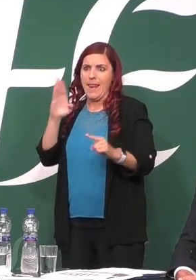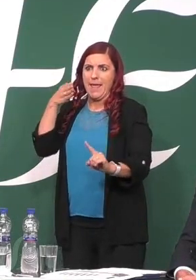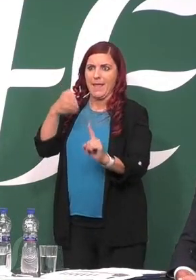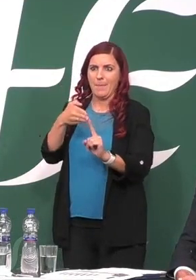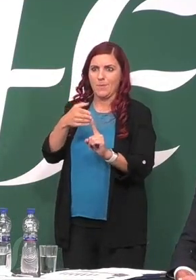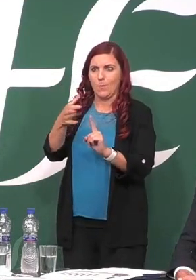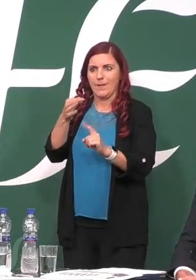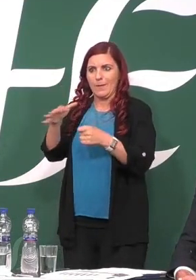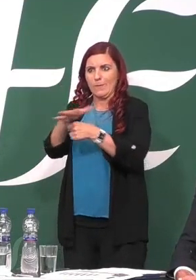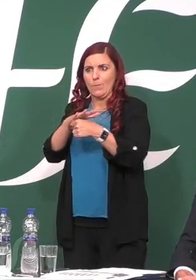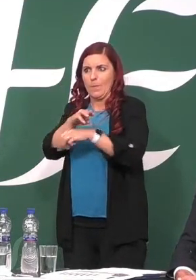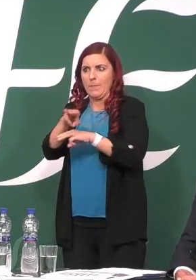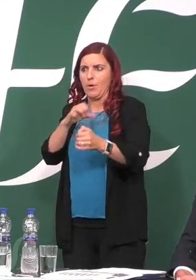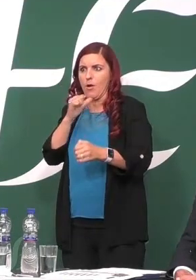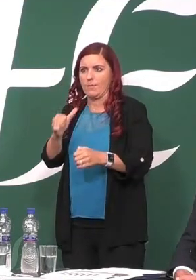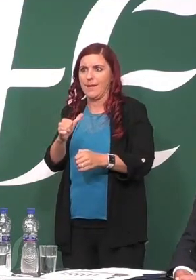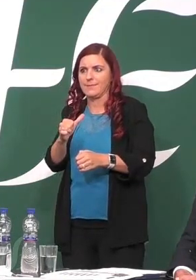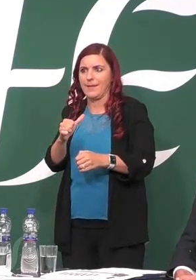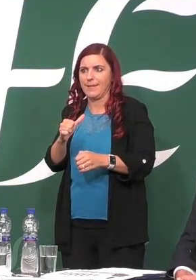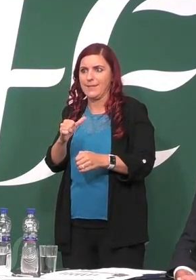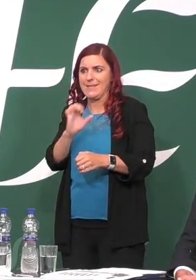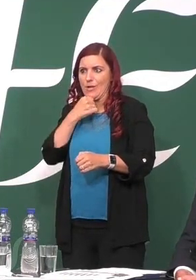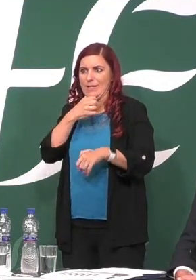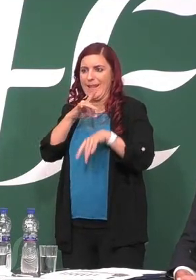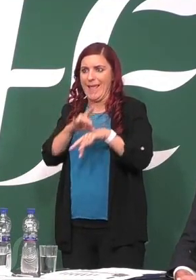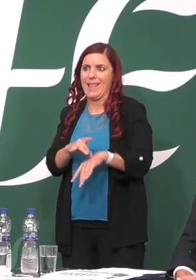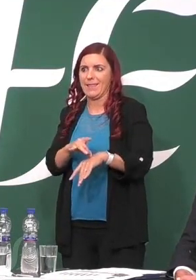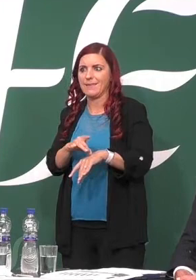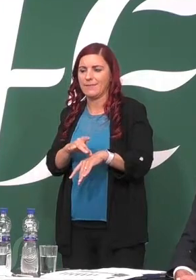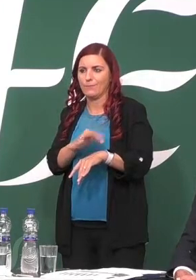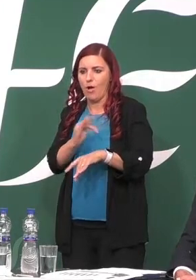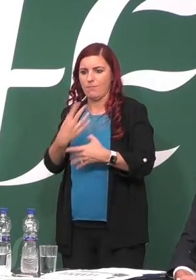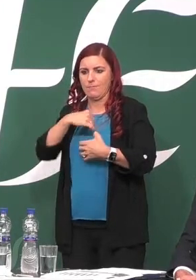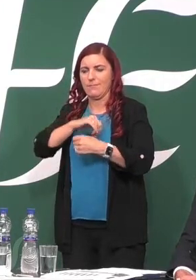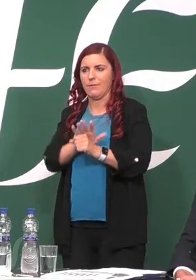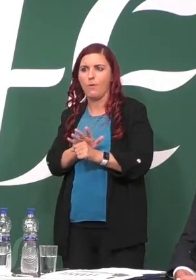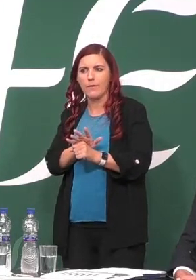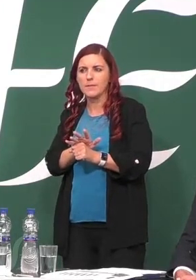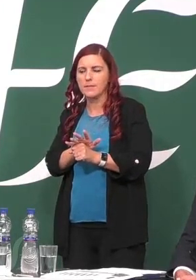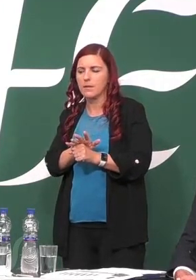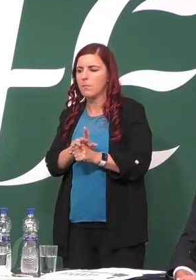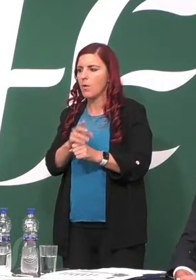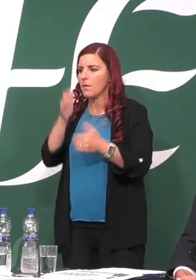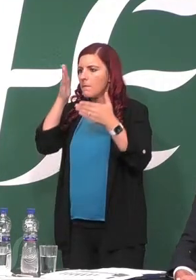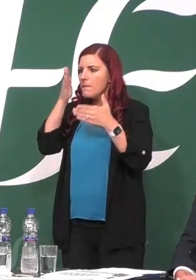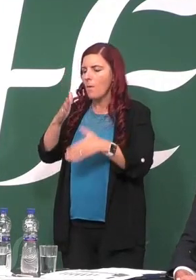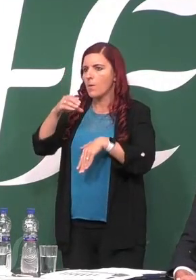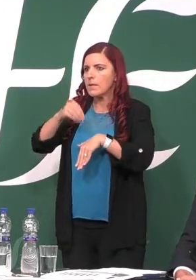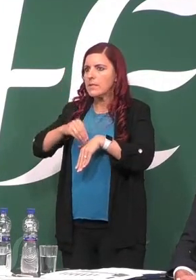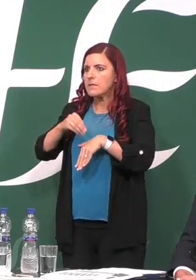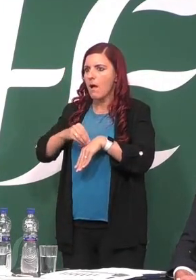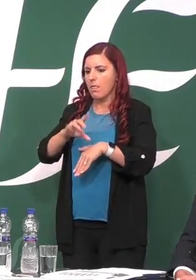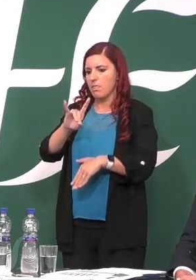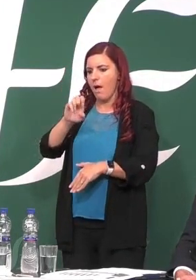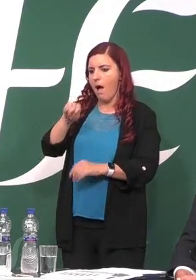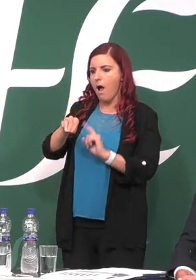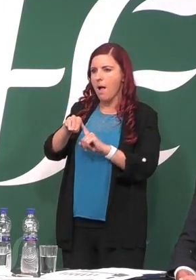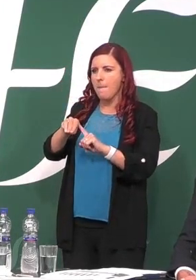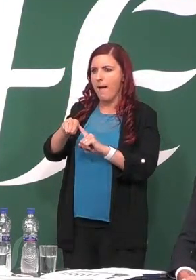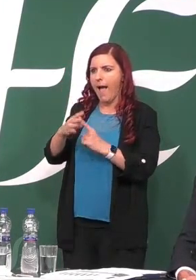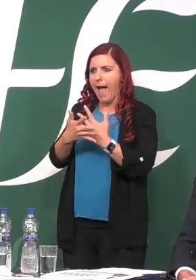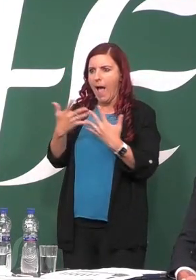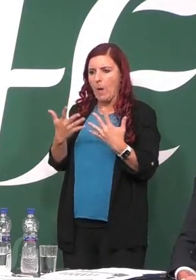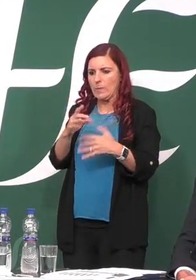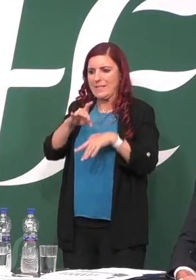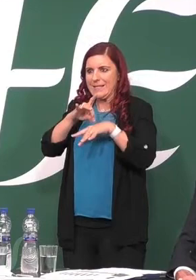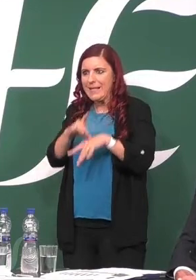are not getting very sick. I guess the focus, again, as Paul has said, the focus is on the harm. So